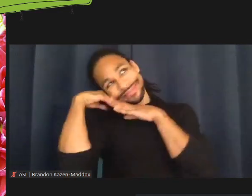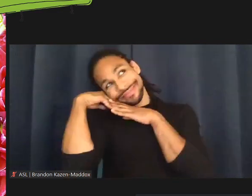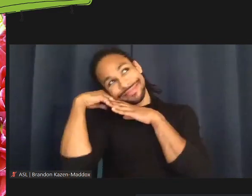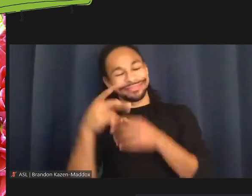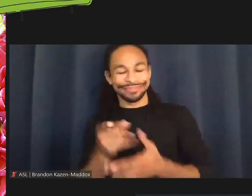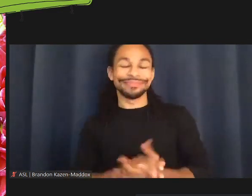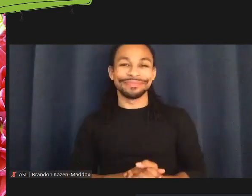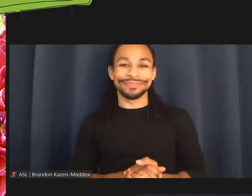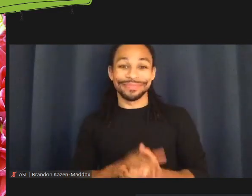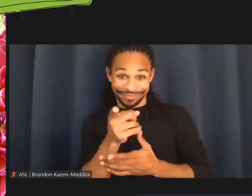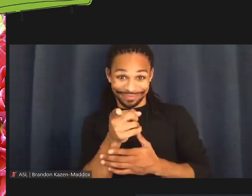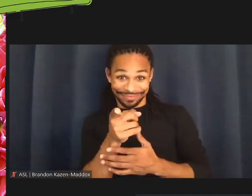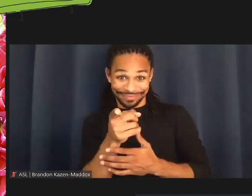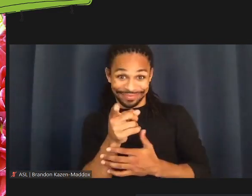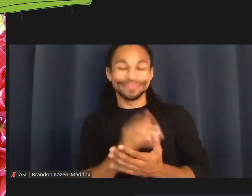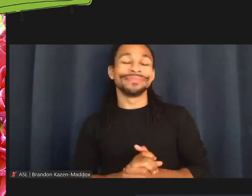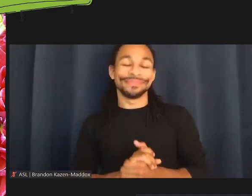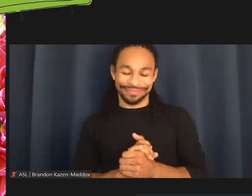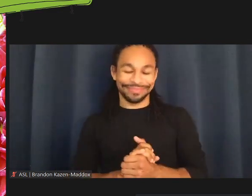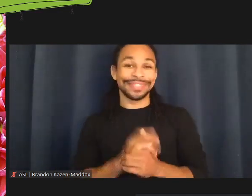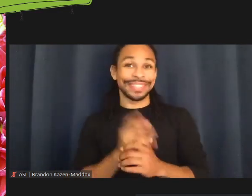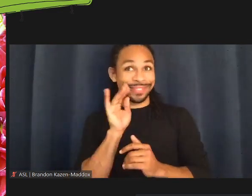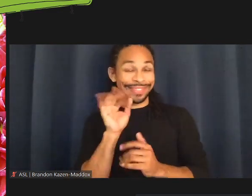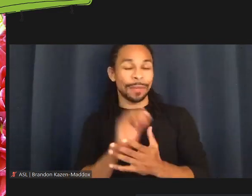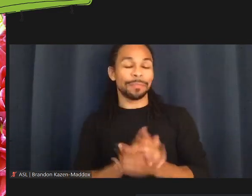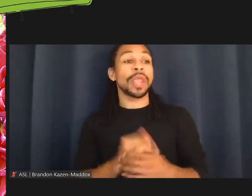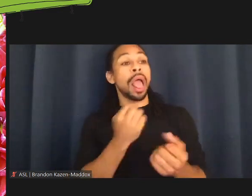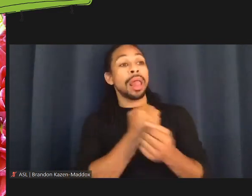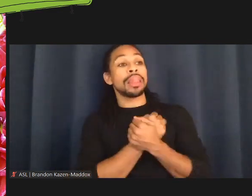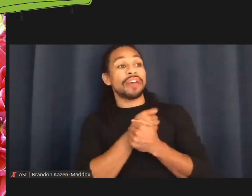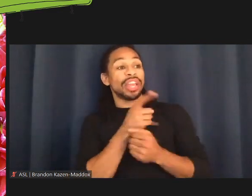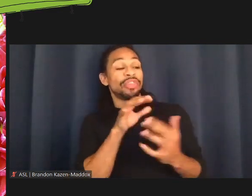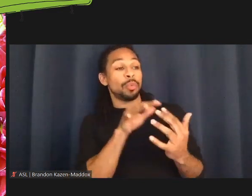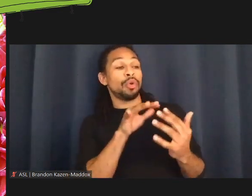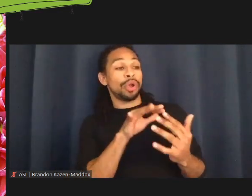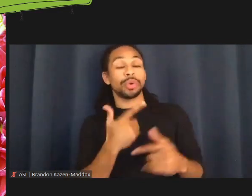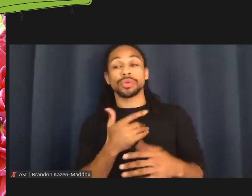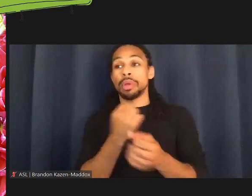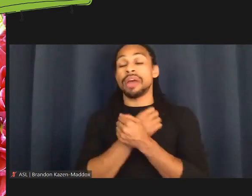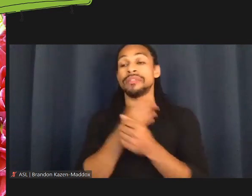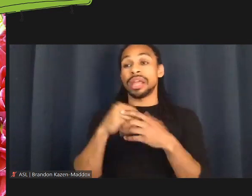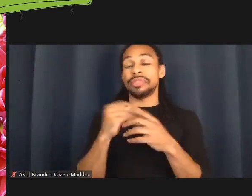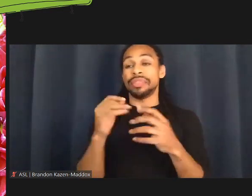If you didn't see it, bling. Loving in the war years or loving in the apocalypse years.